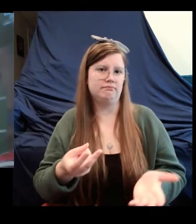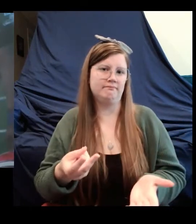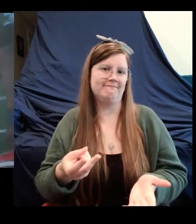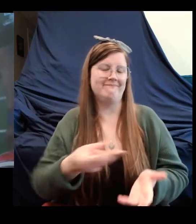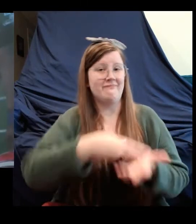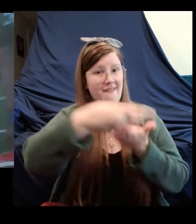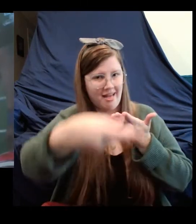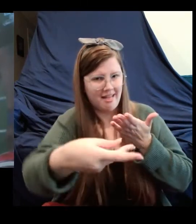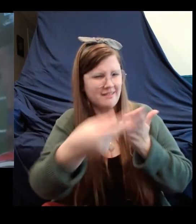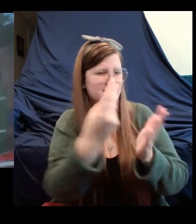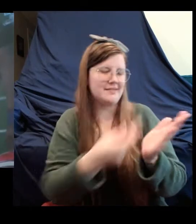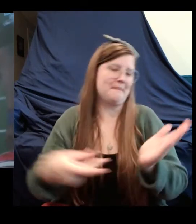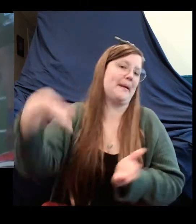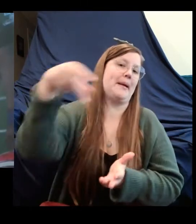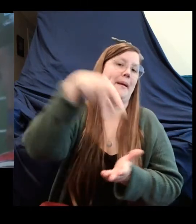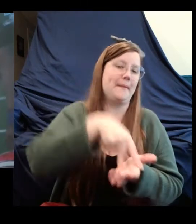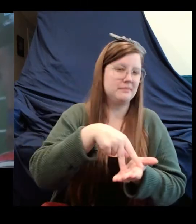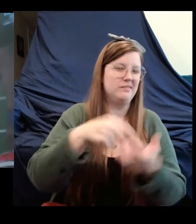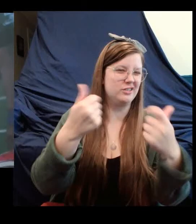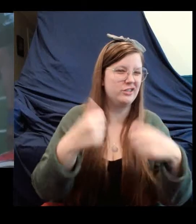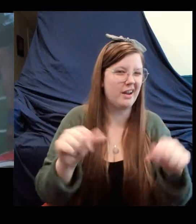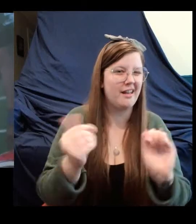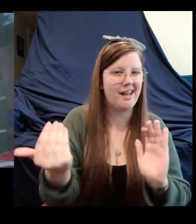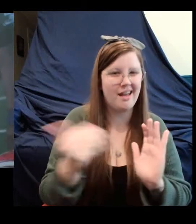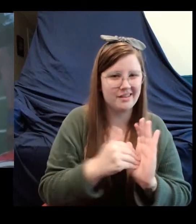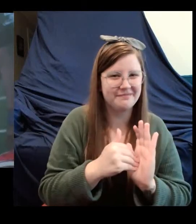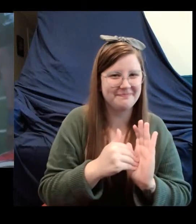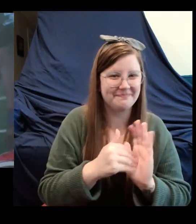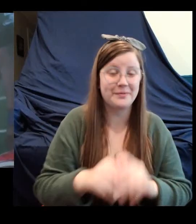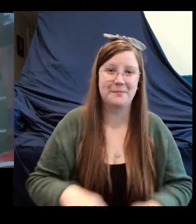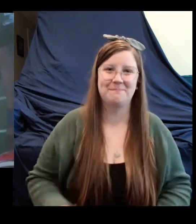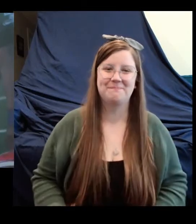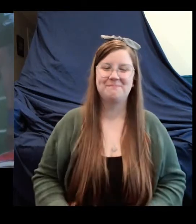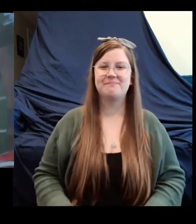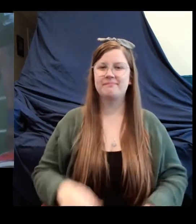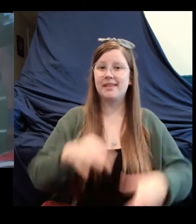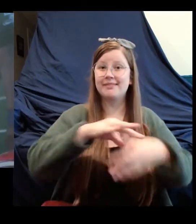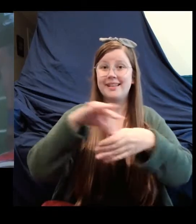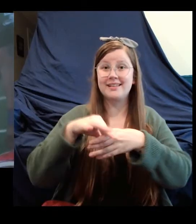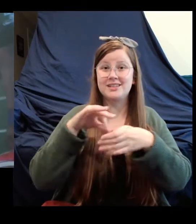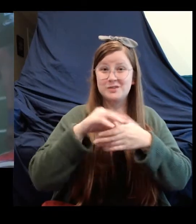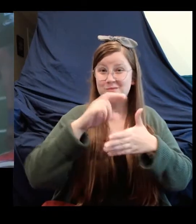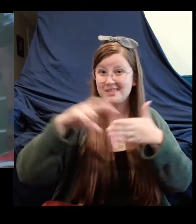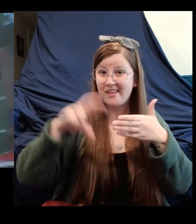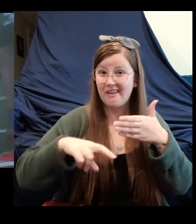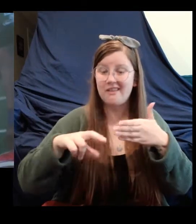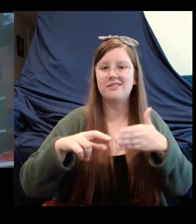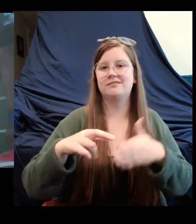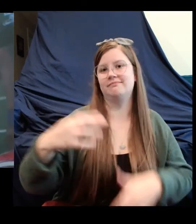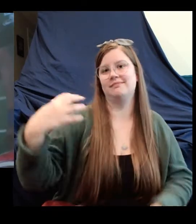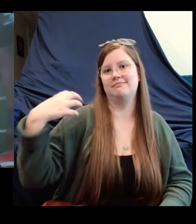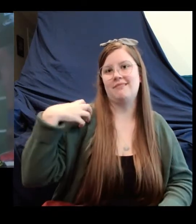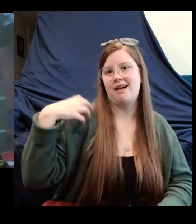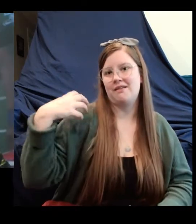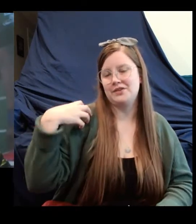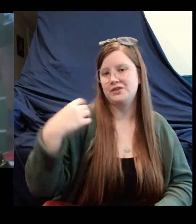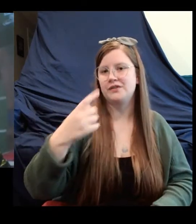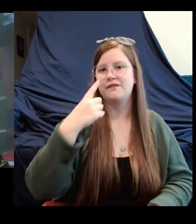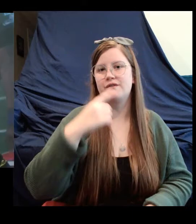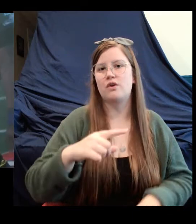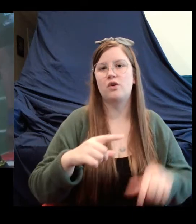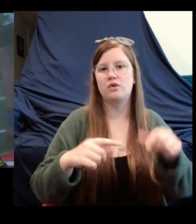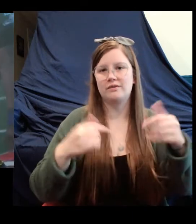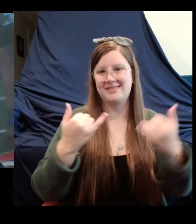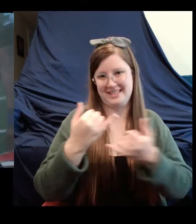All right, we have some election results. Here are your class leaders for the 21-22